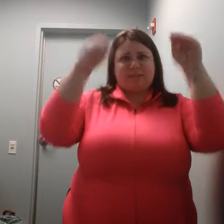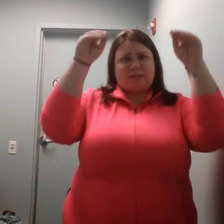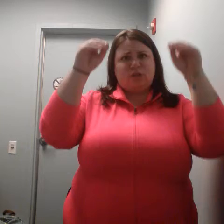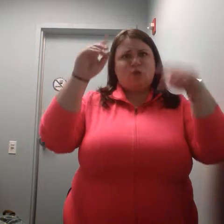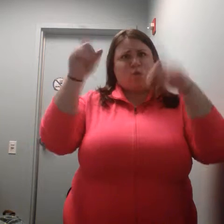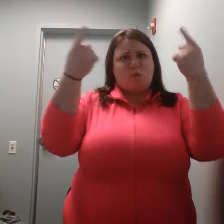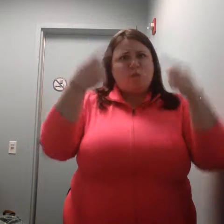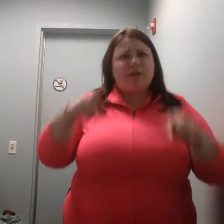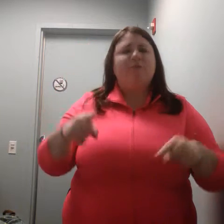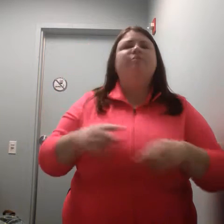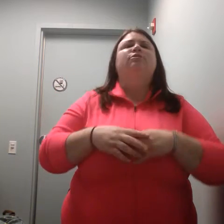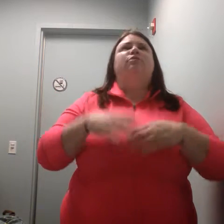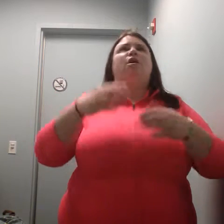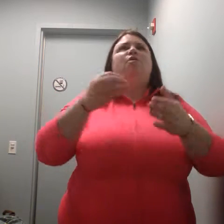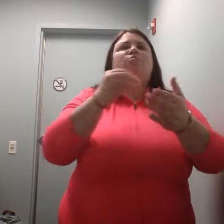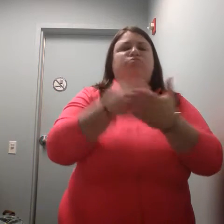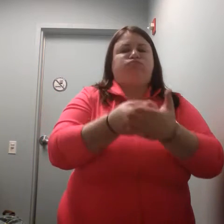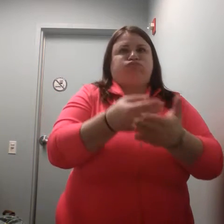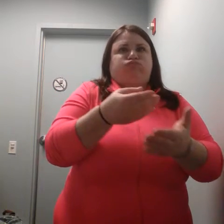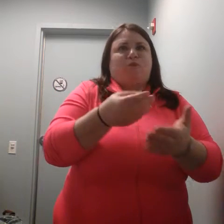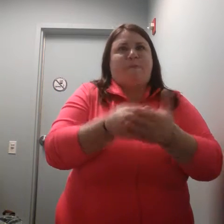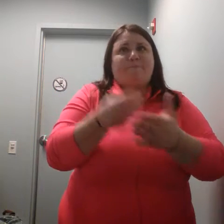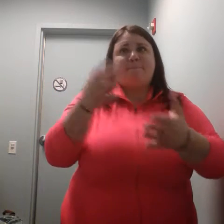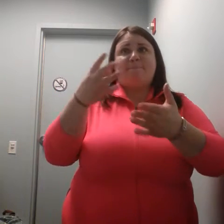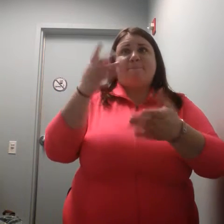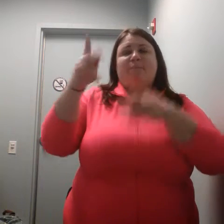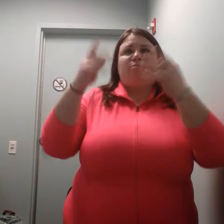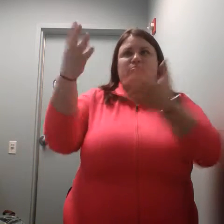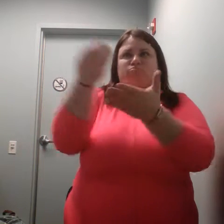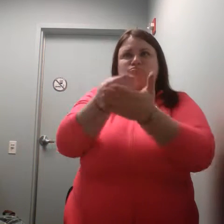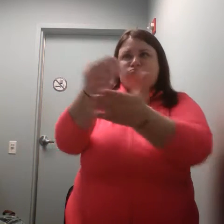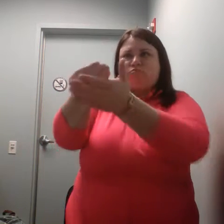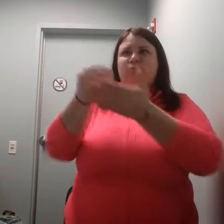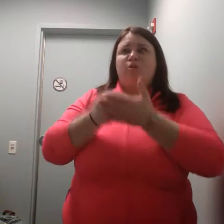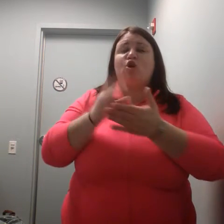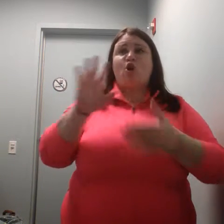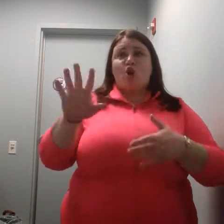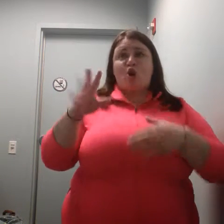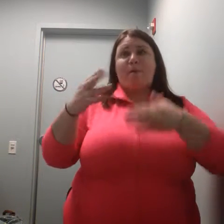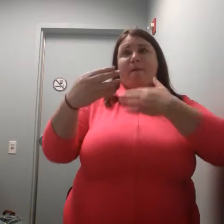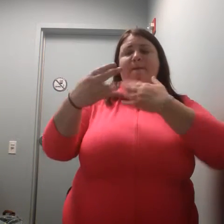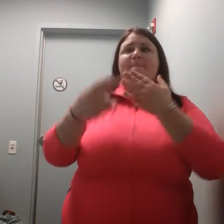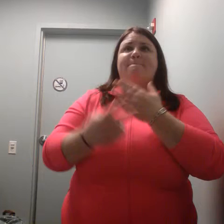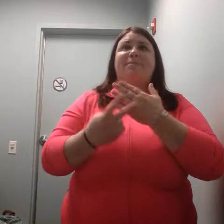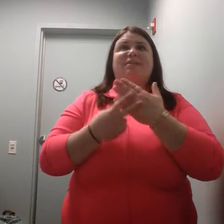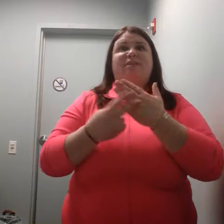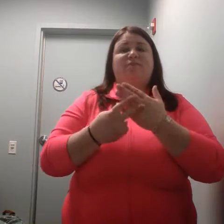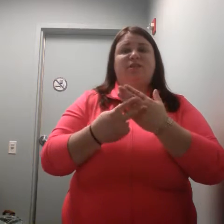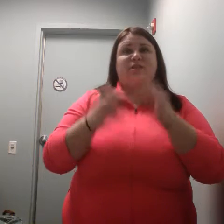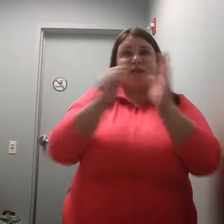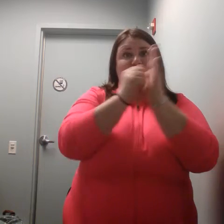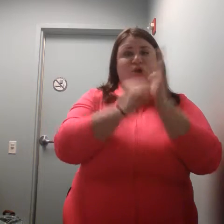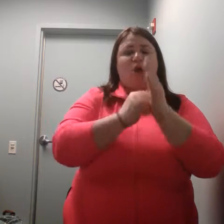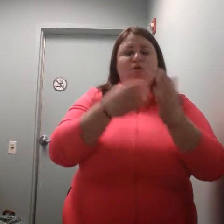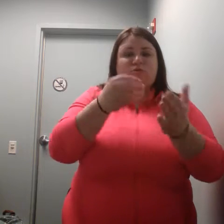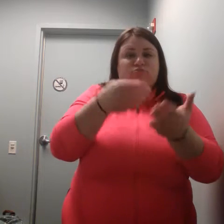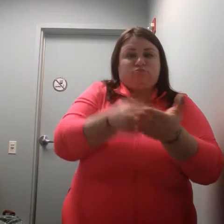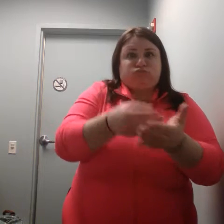account? It's going to go up. And by word of mouth, story like how good this movie is starts spreading and spreading